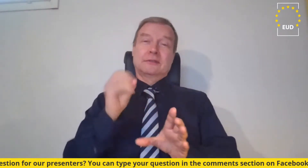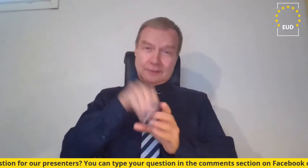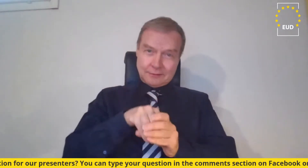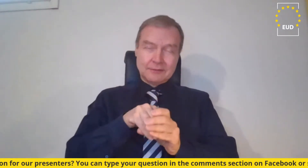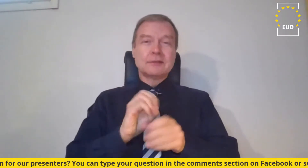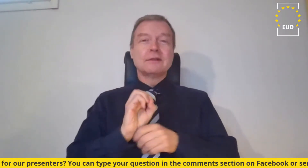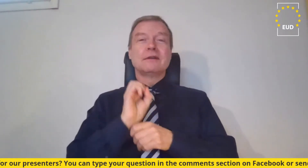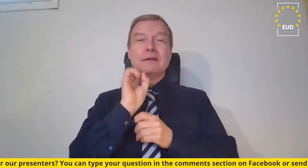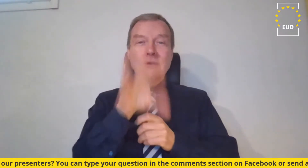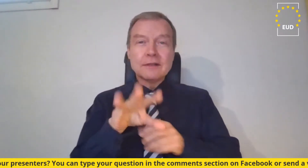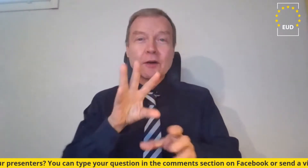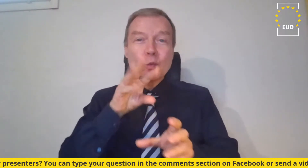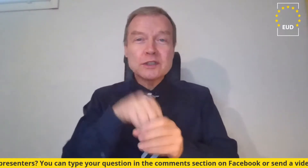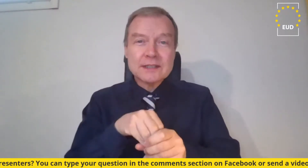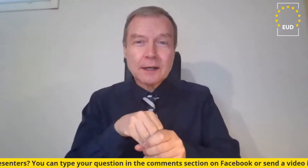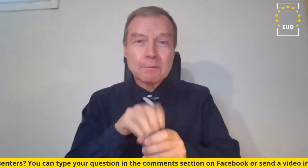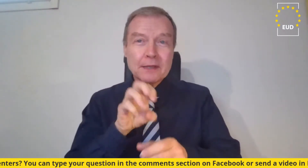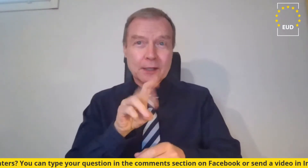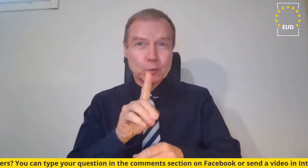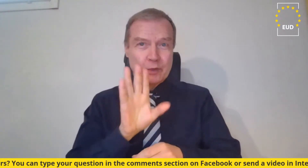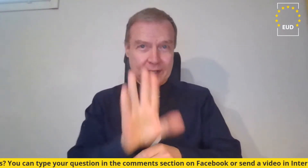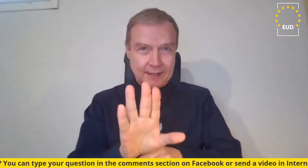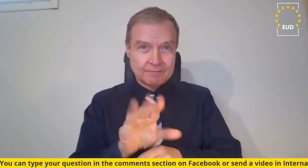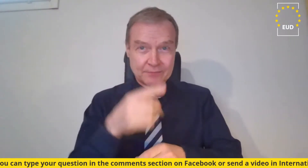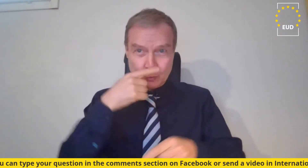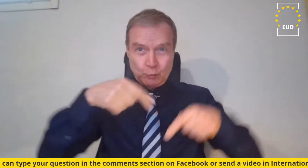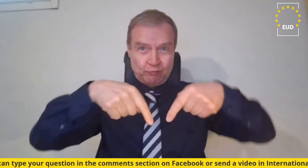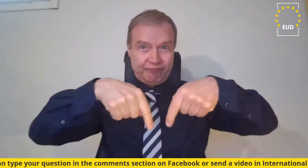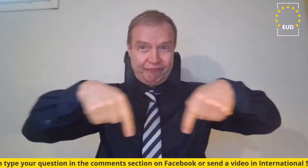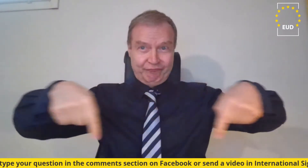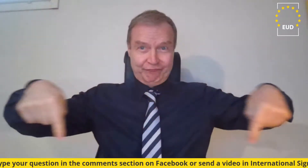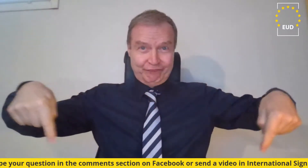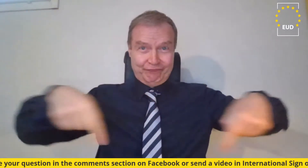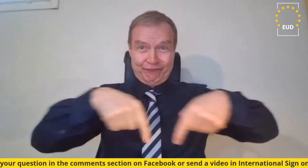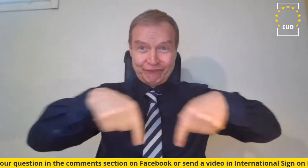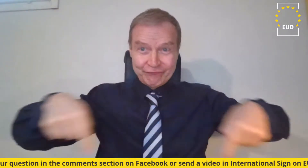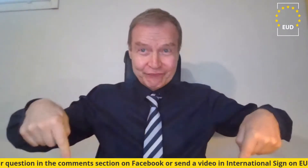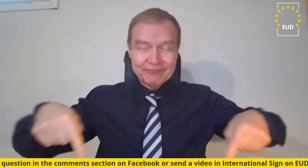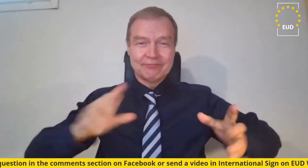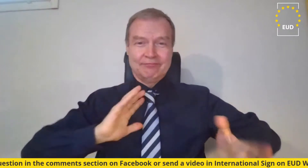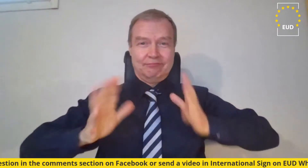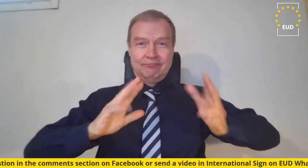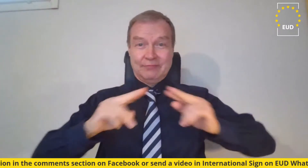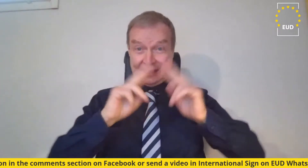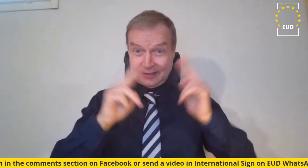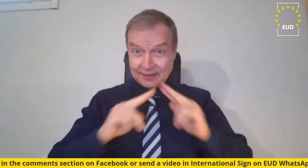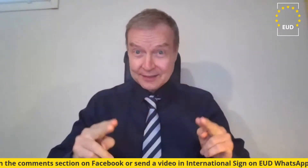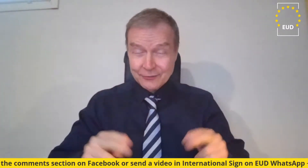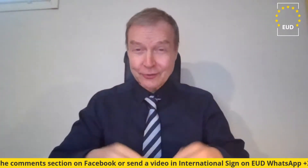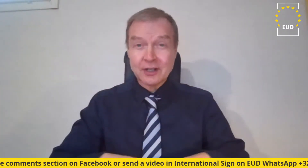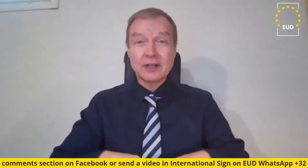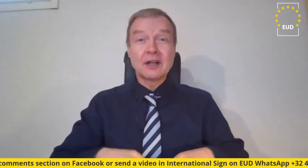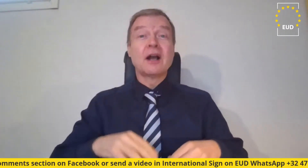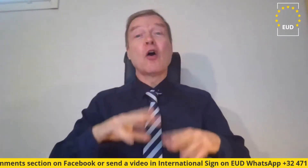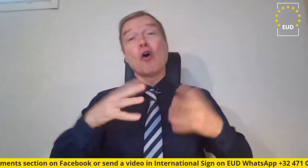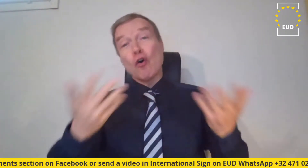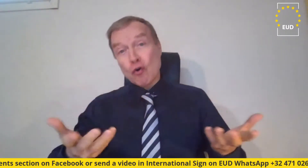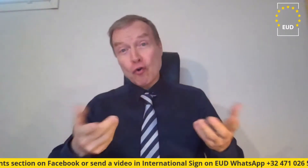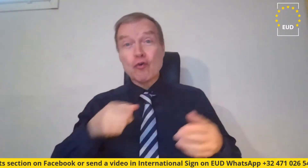can either post a video in sign language on the WhatsApp group to the number you see below in